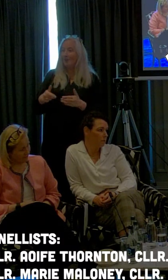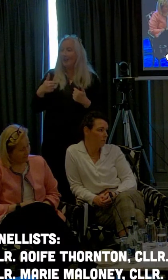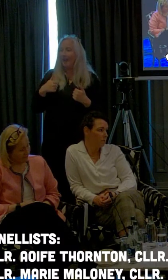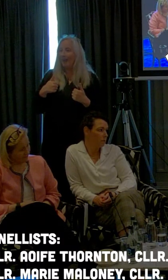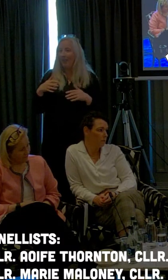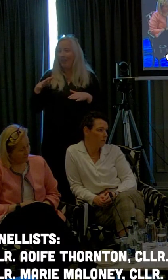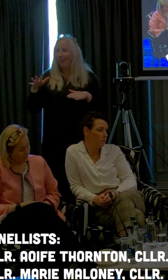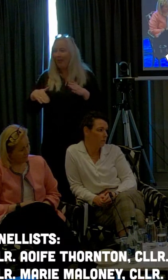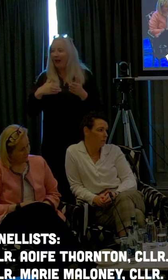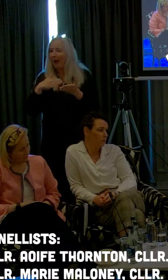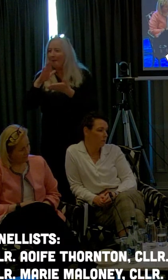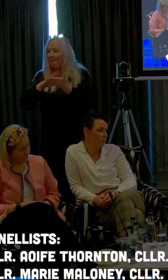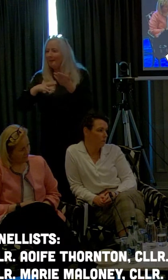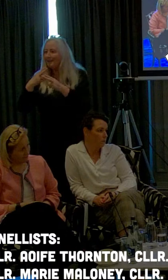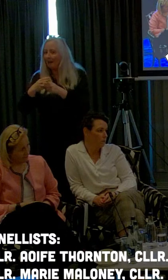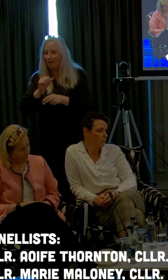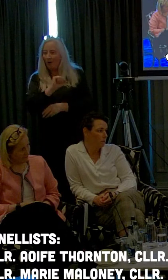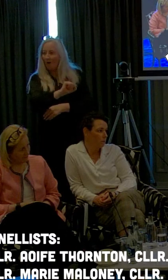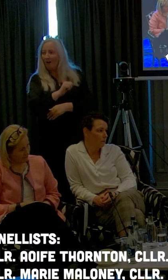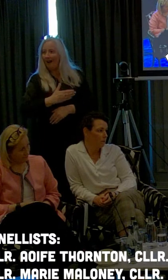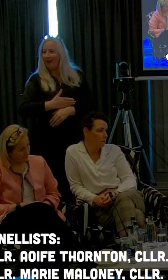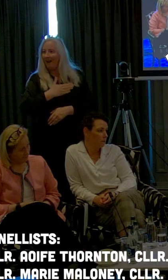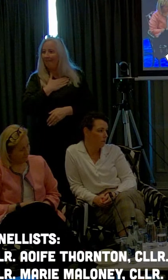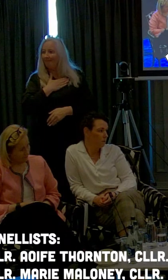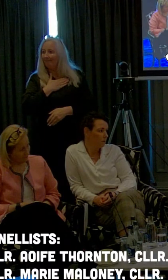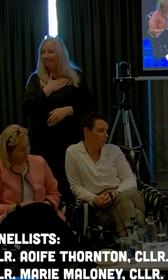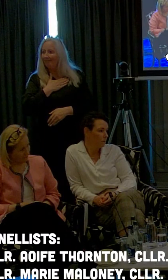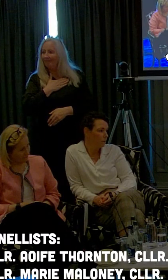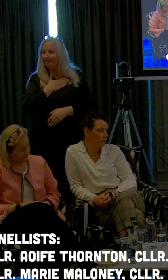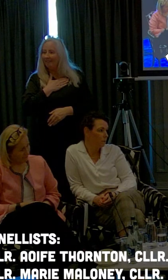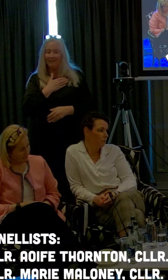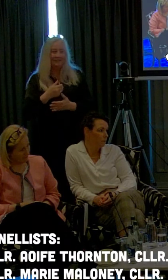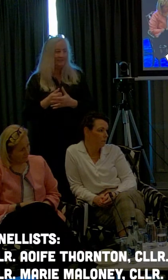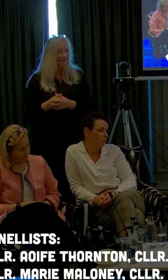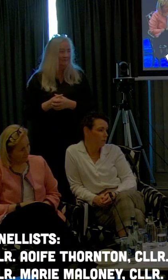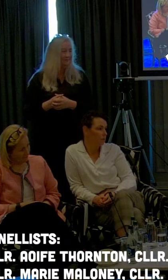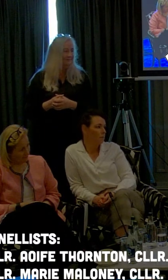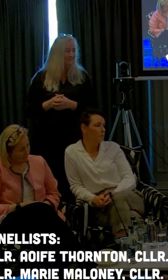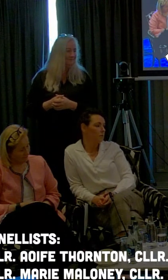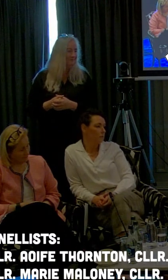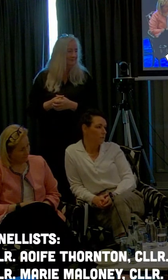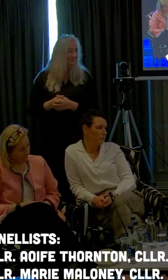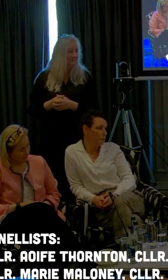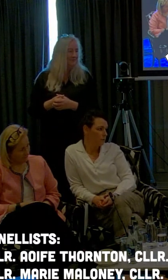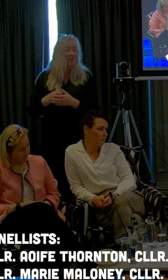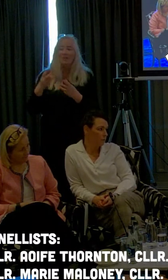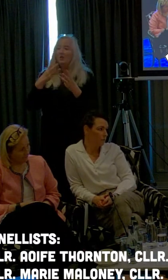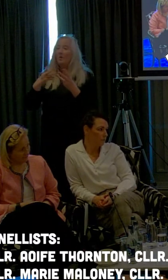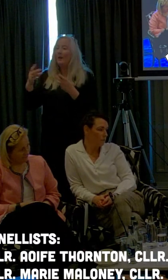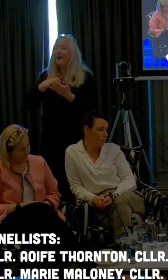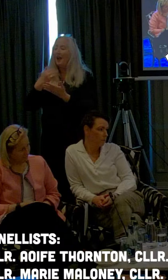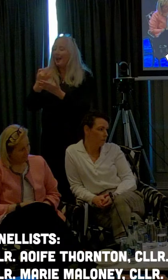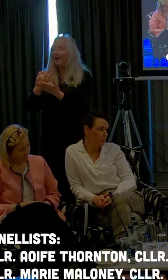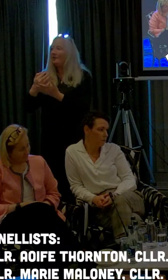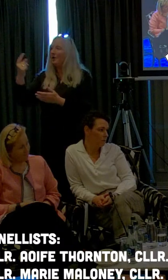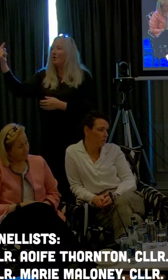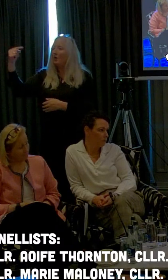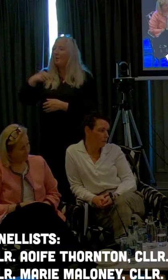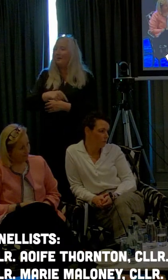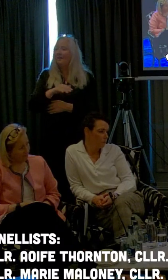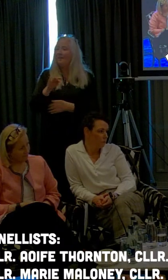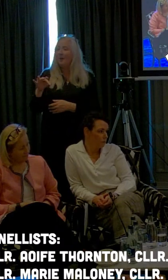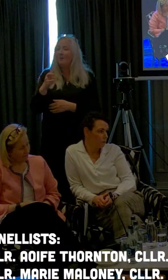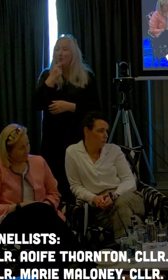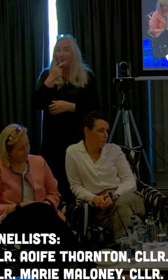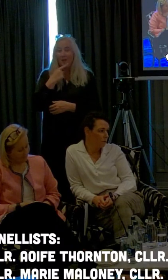on that. I was missing out on her life. And my husband used to mind her one day a week. And when I come home from Dublin, she hardly knew me. She